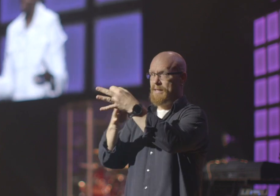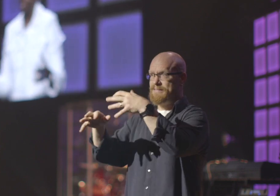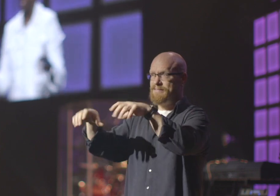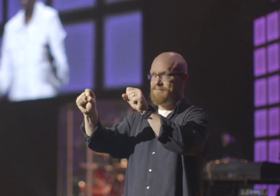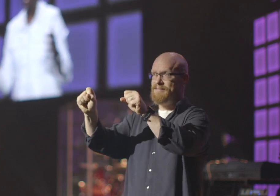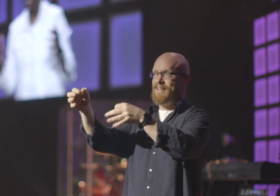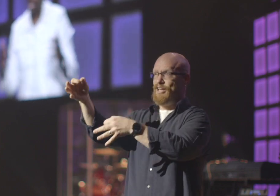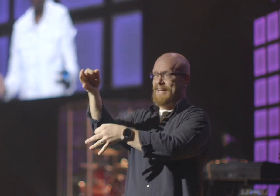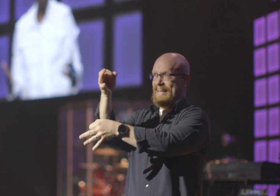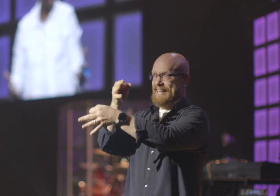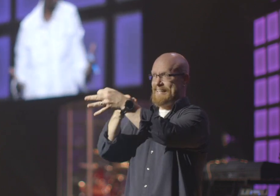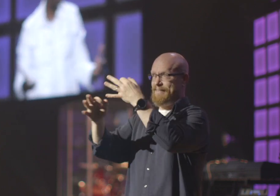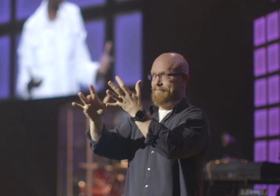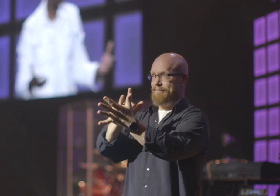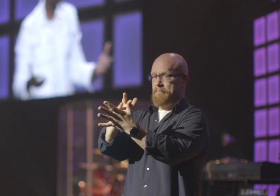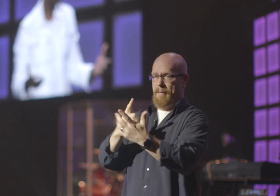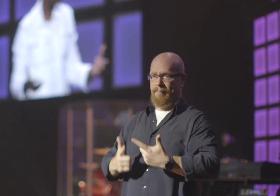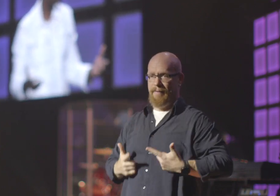of us, allow me